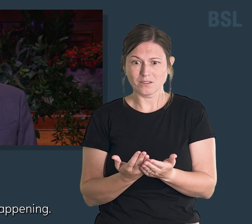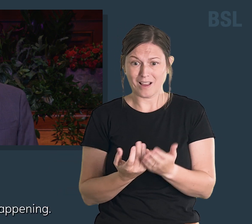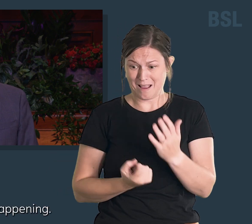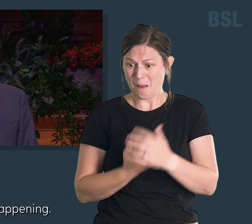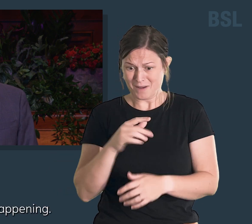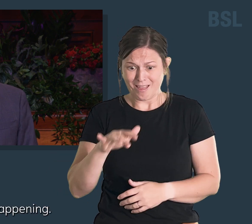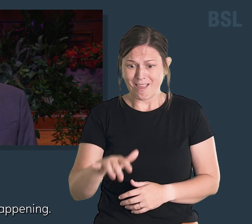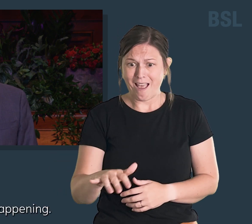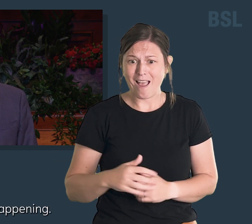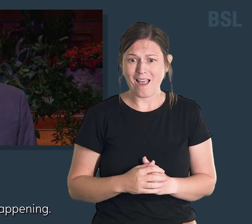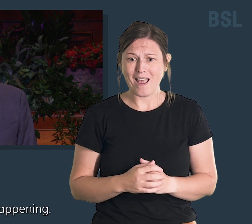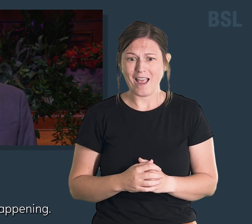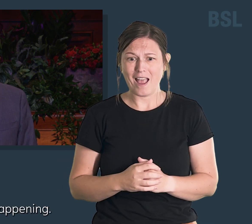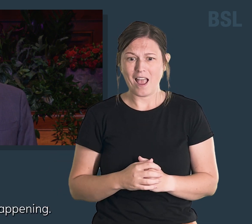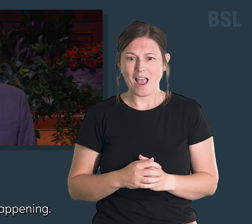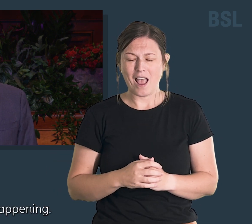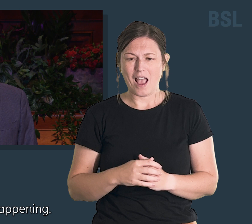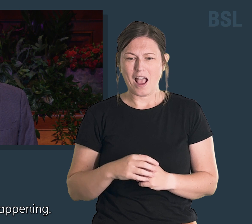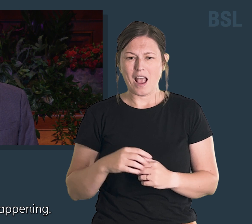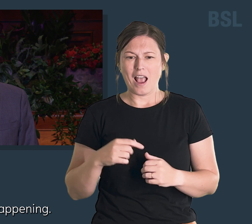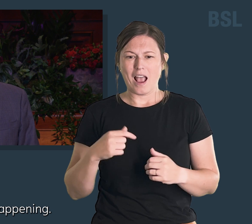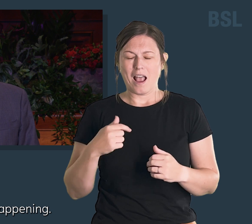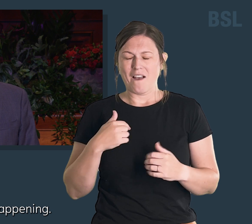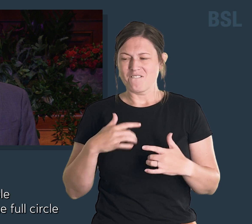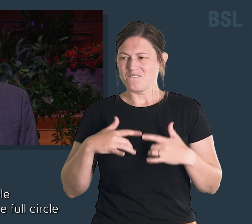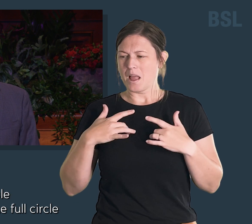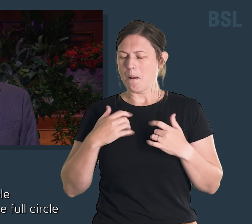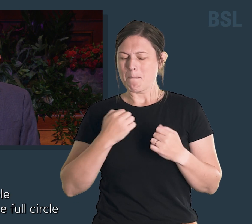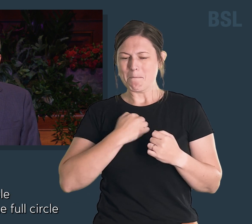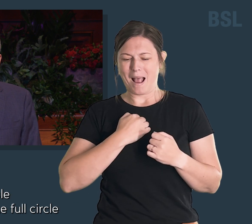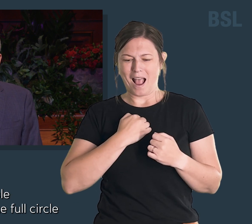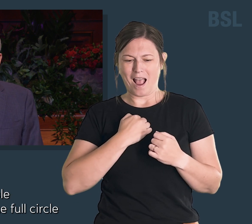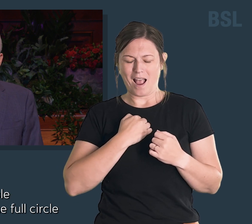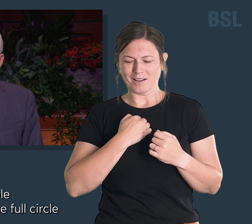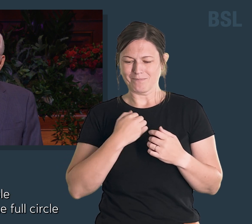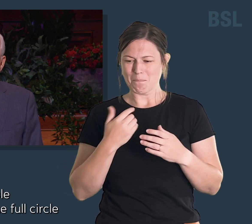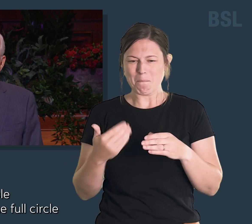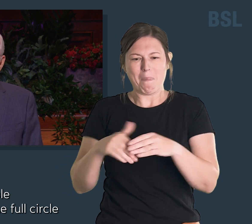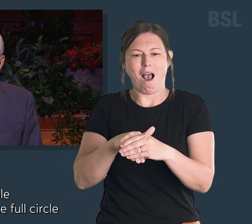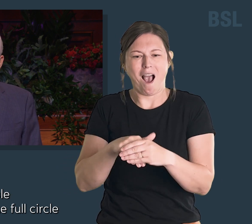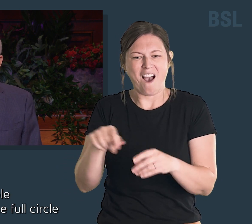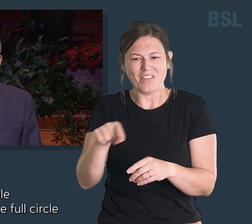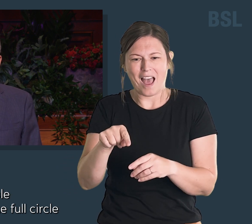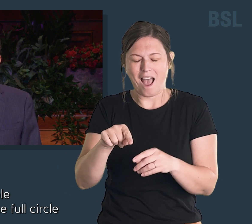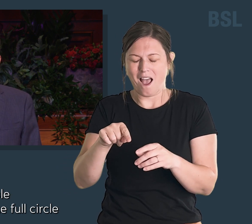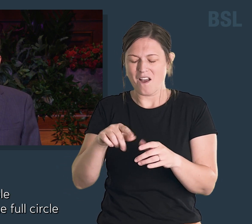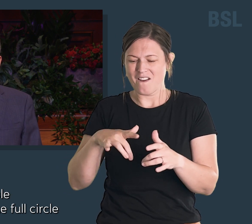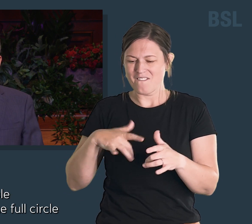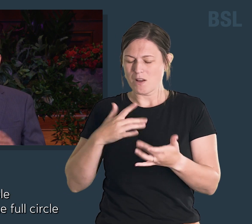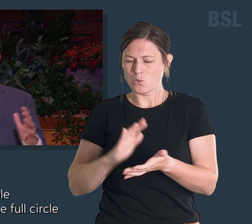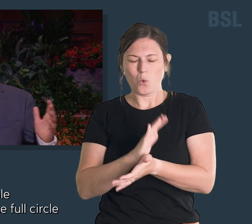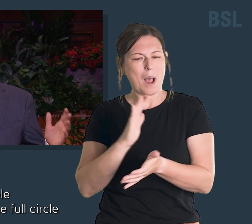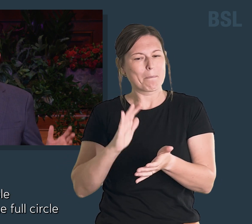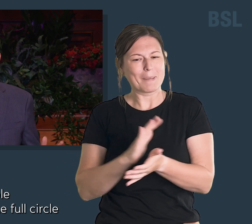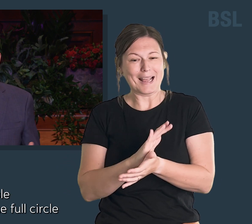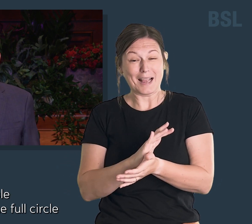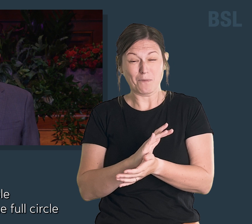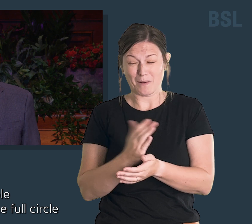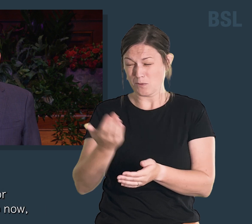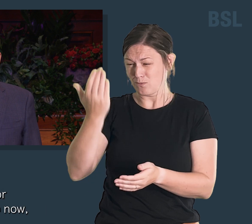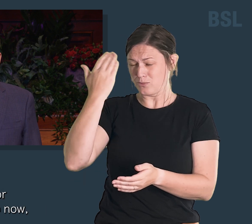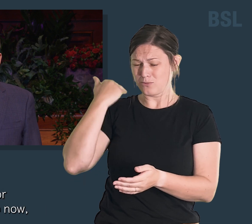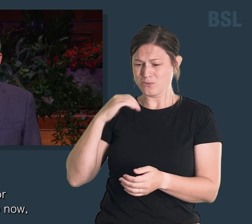takes place on the earth was happening. I was gratified that my role and association had come full circle